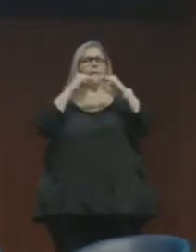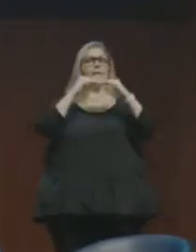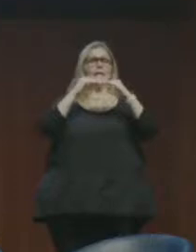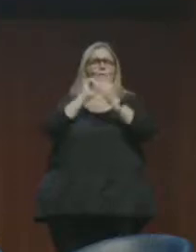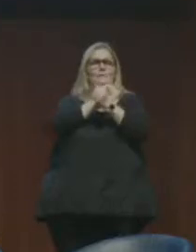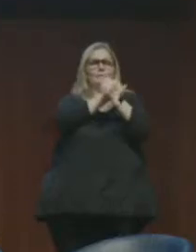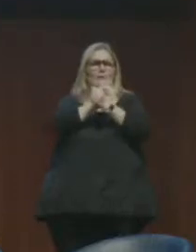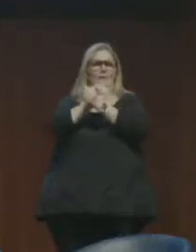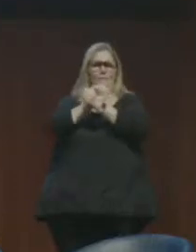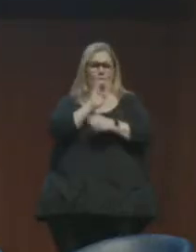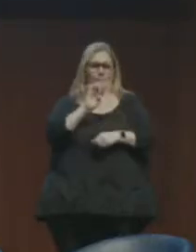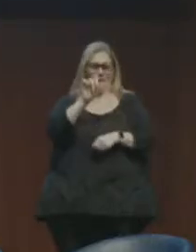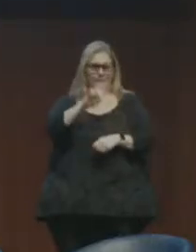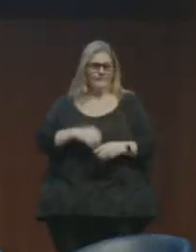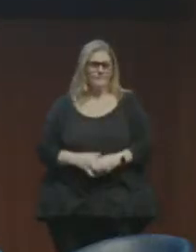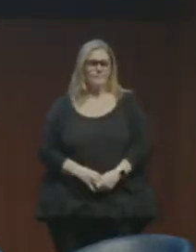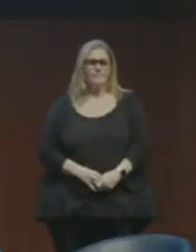labor.